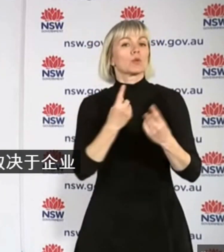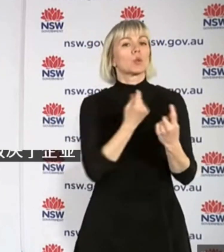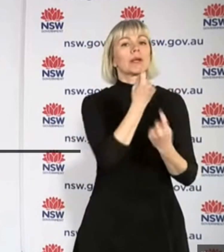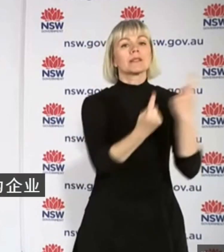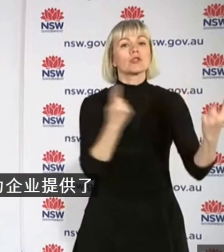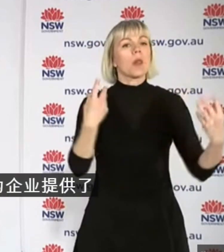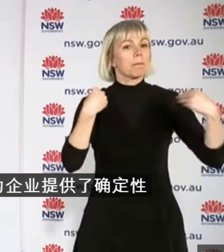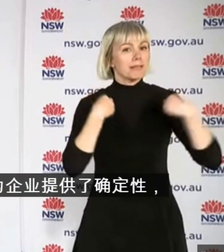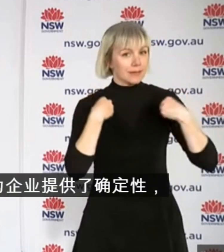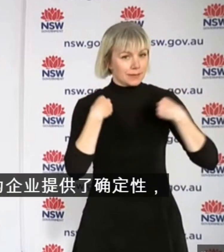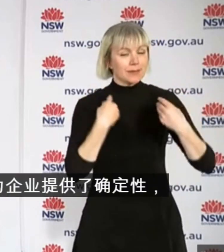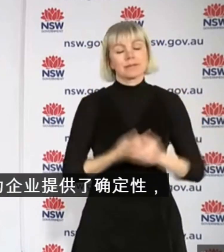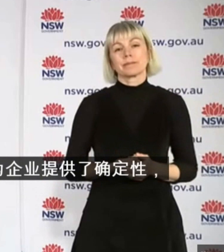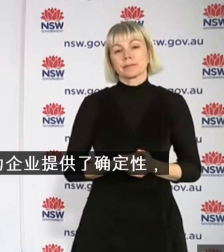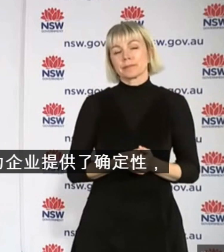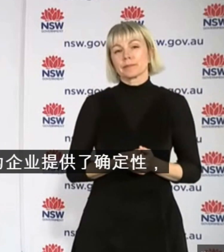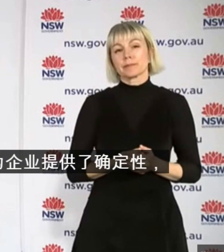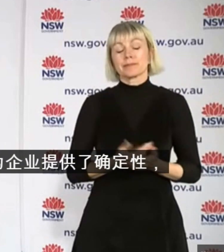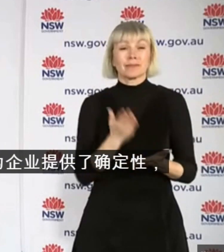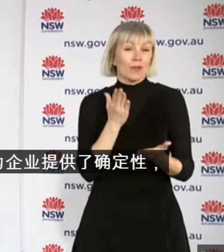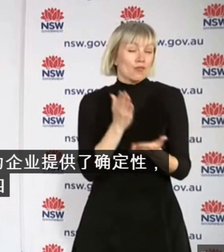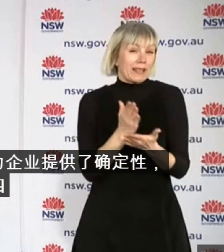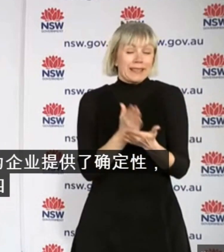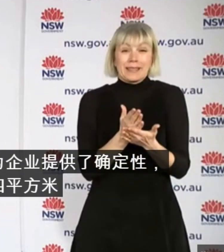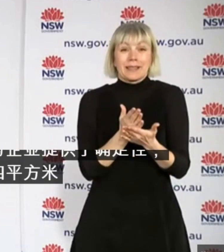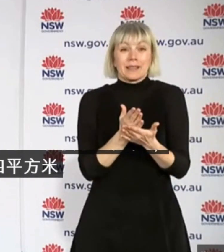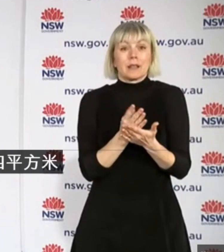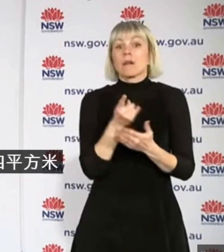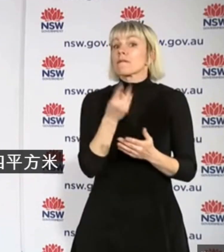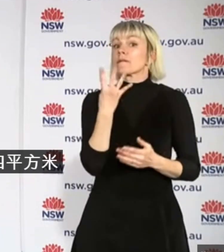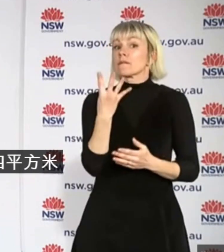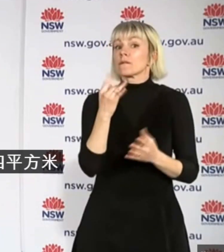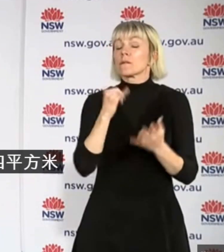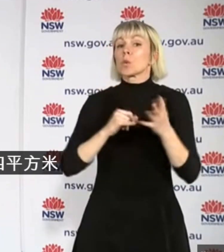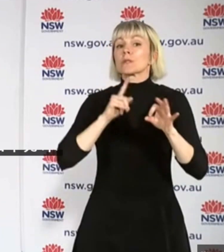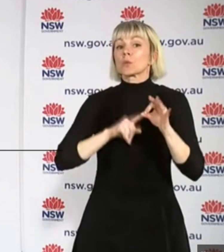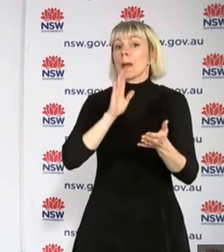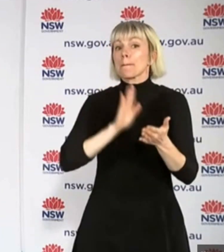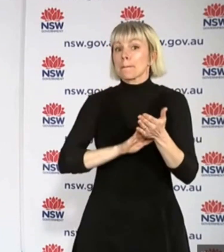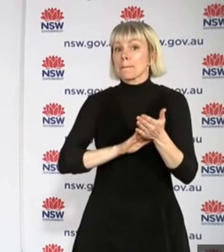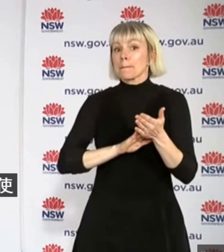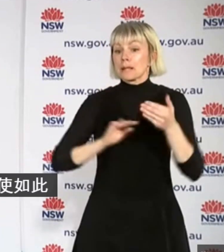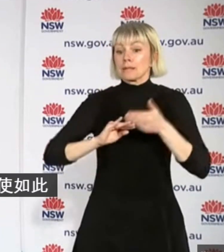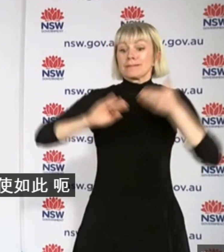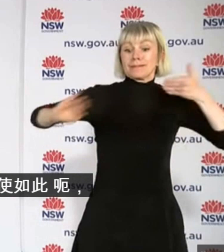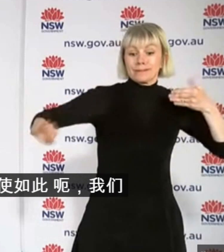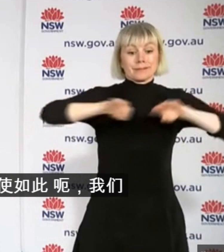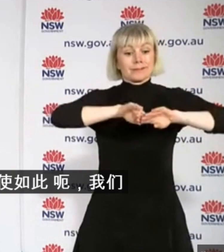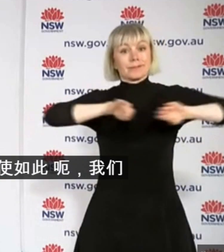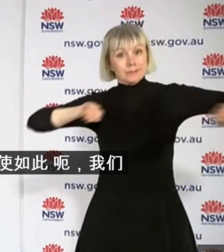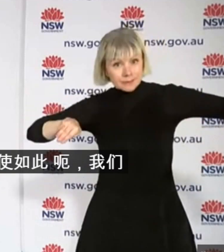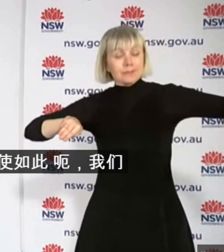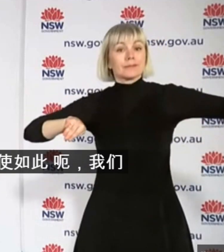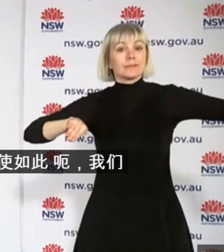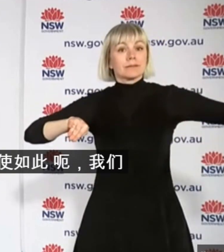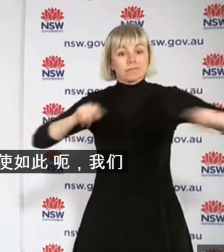has provided certainty now for businesses. Can I stress that the 4 square metre rule will be in place until the 1st of December? So even though we are opening up in